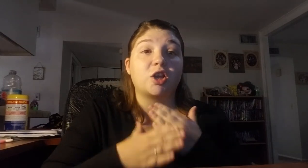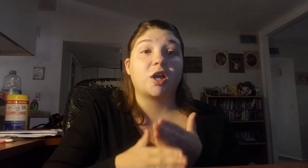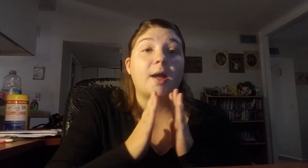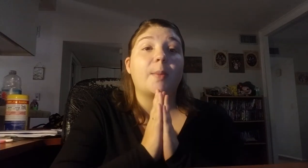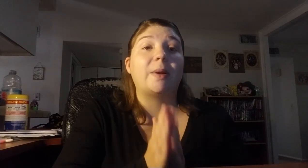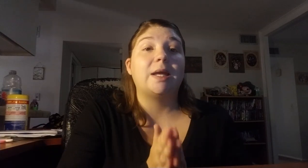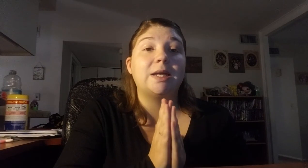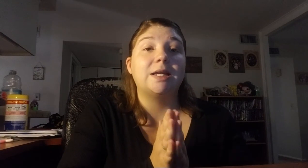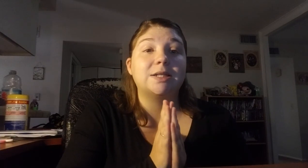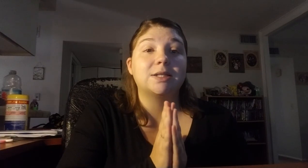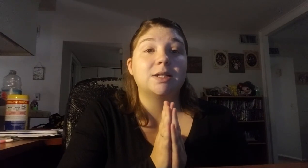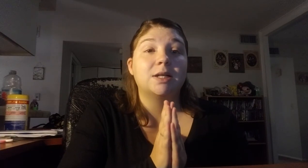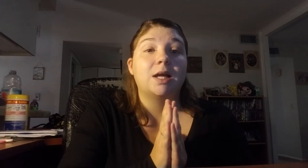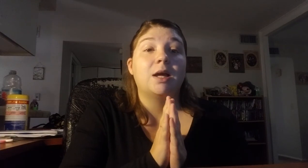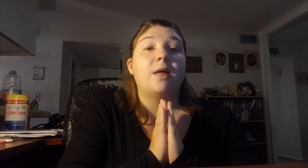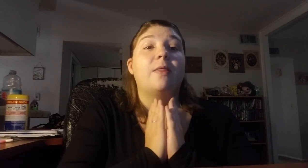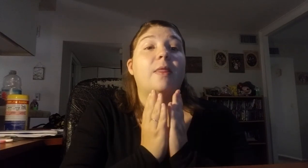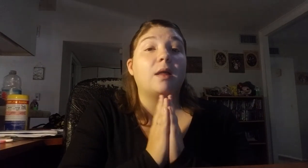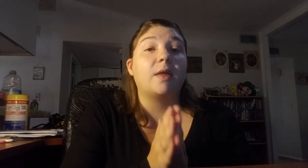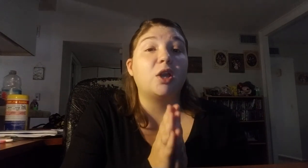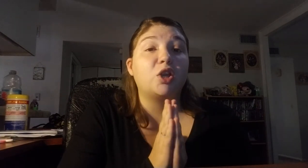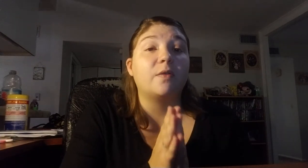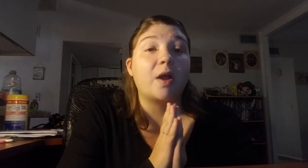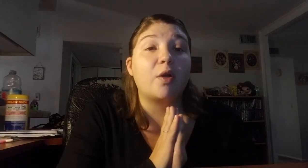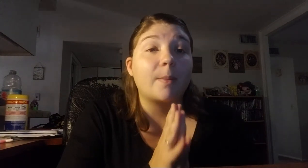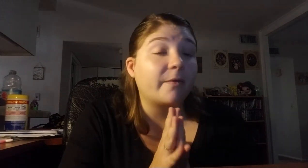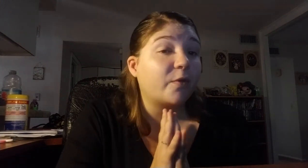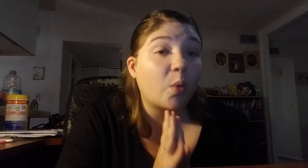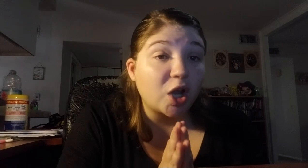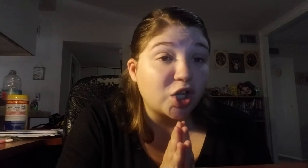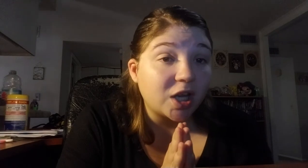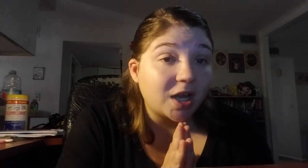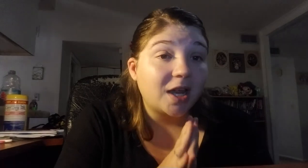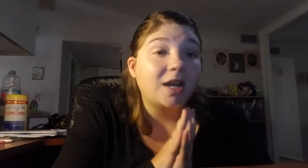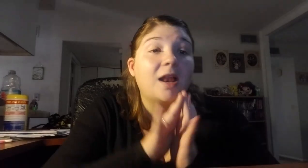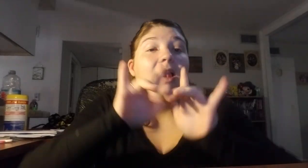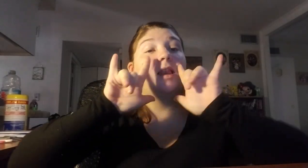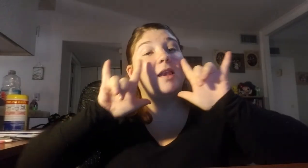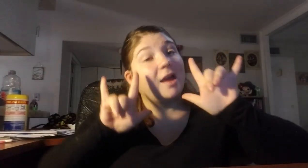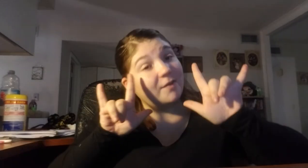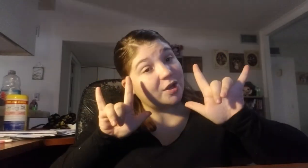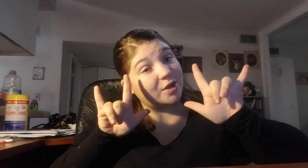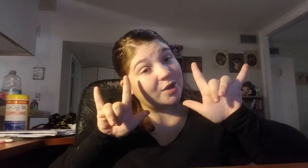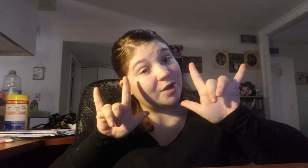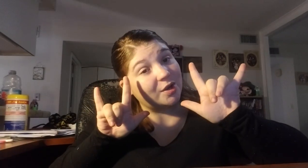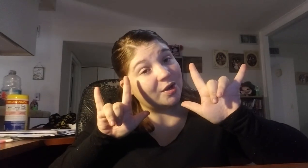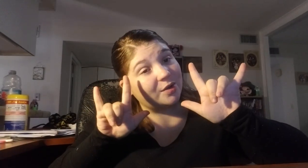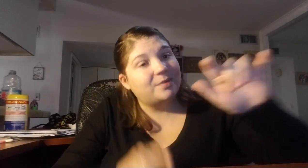share, please. Thank you very much for watching. Love you.